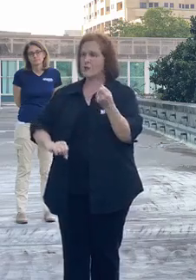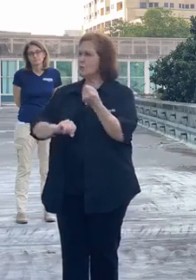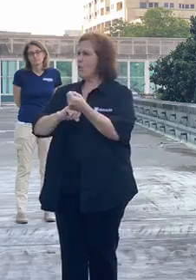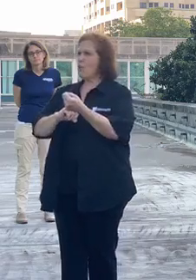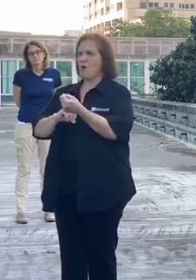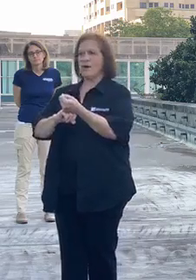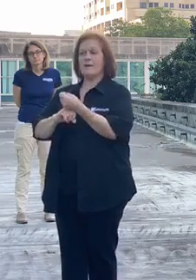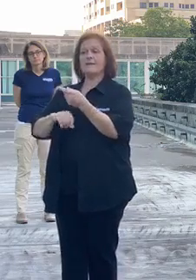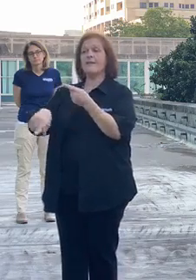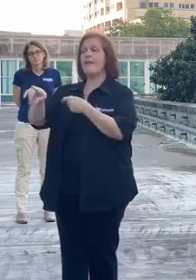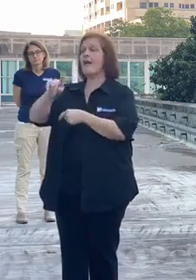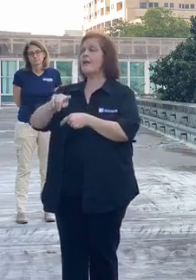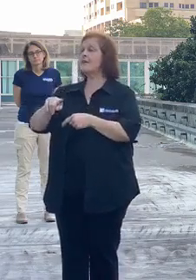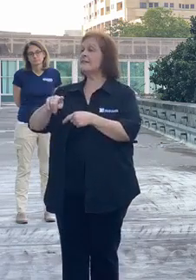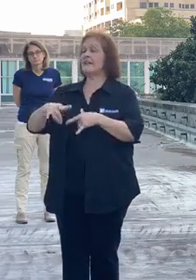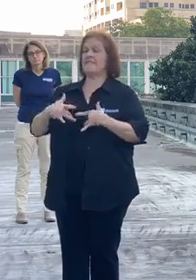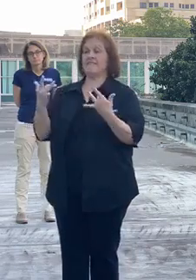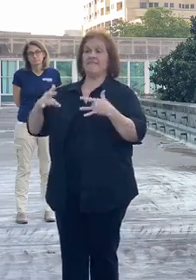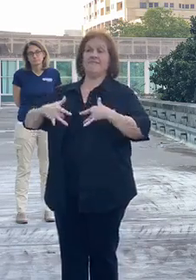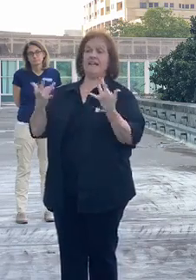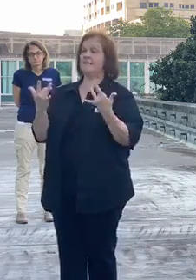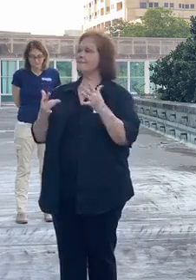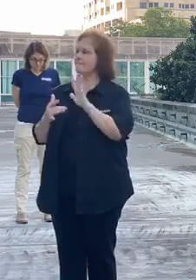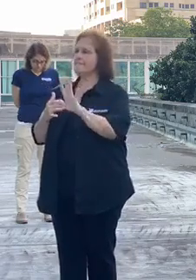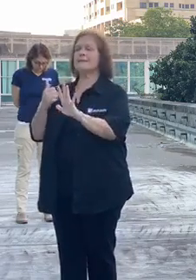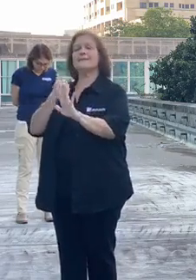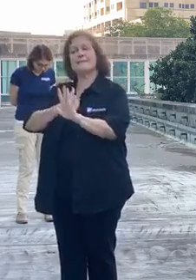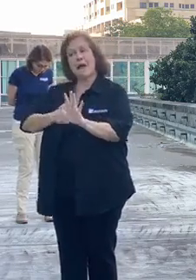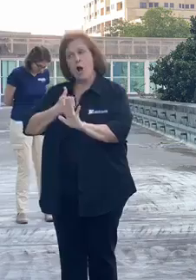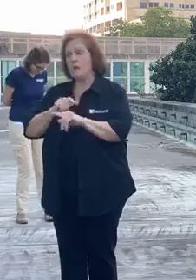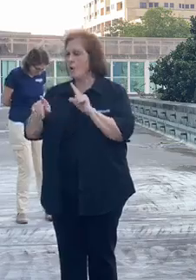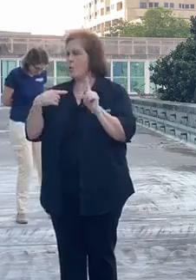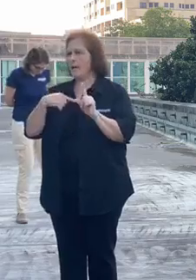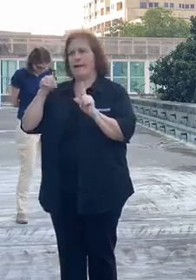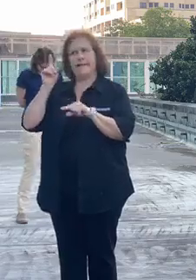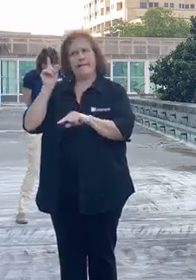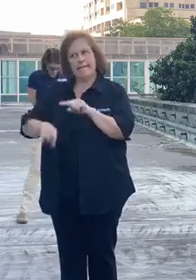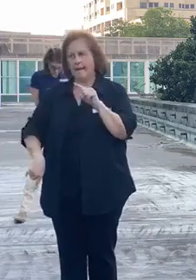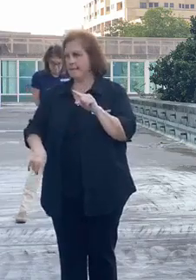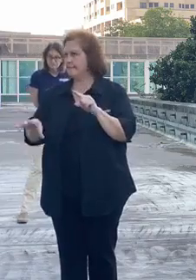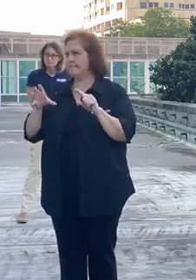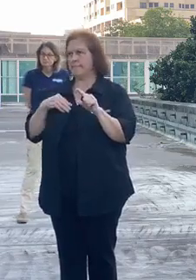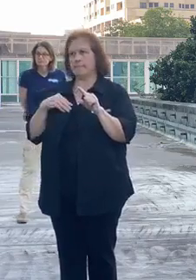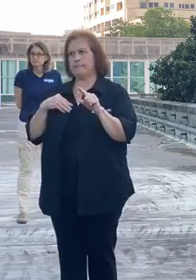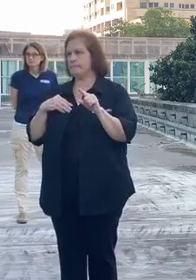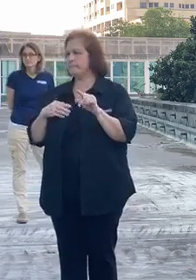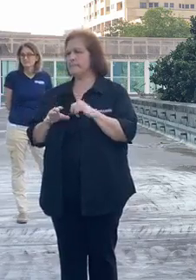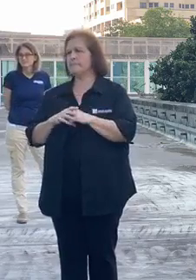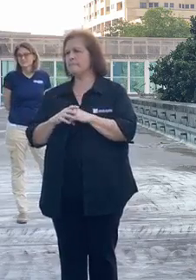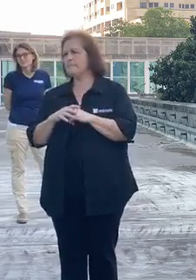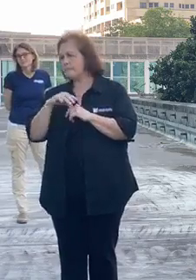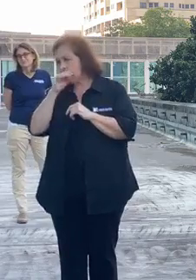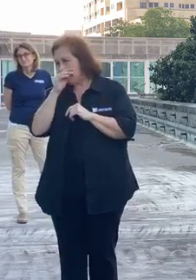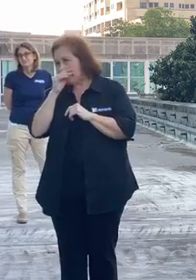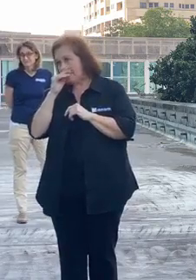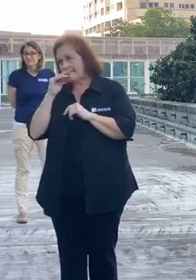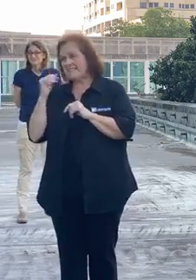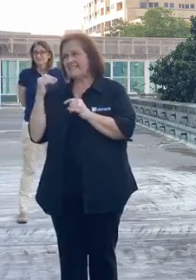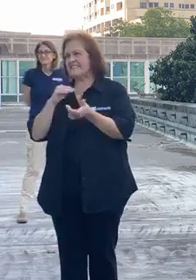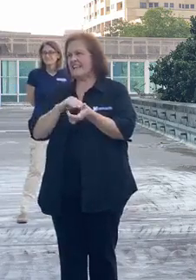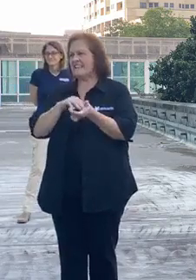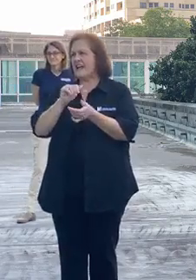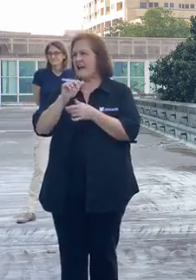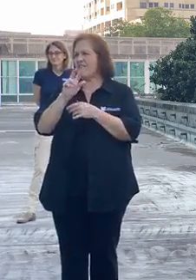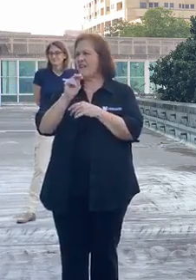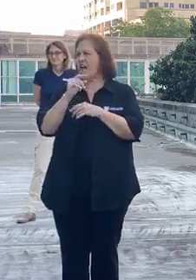support this type of activity, and we apologize, but it cannot happen. I have second question for Dr.